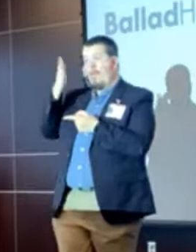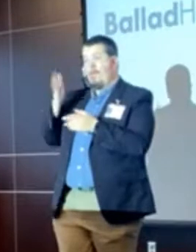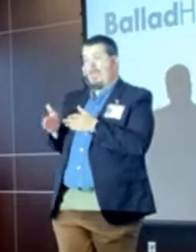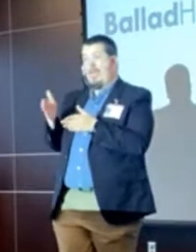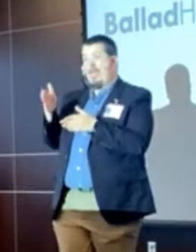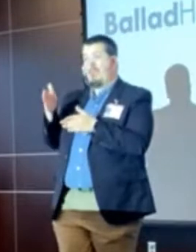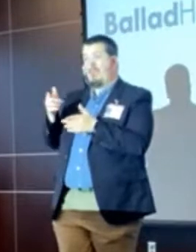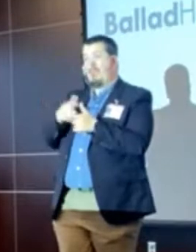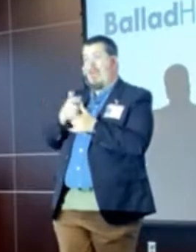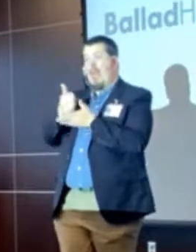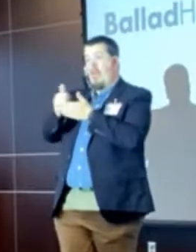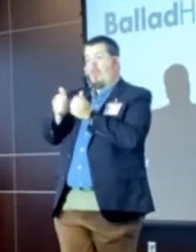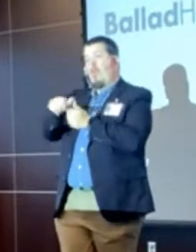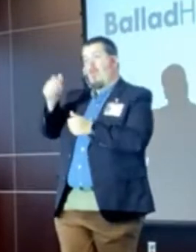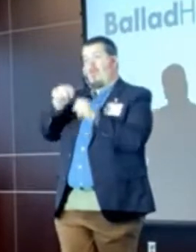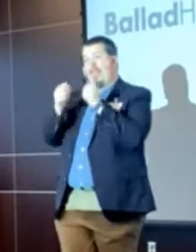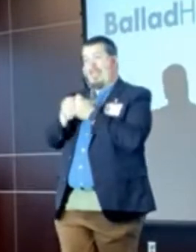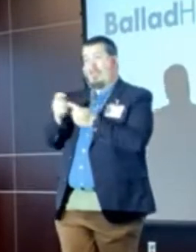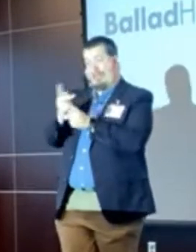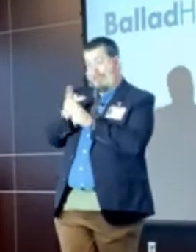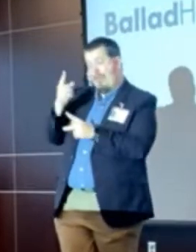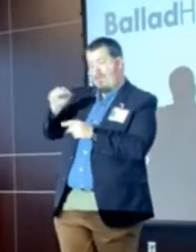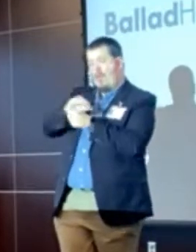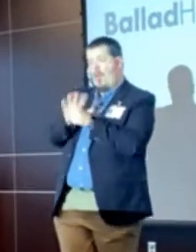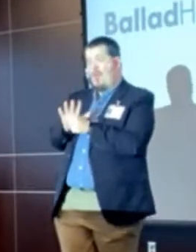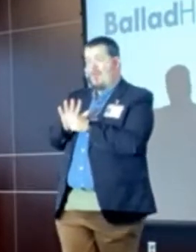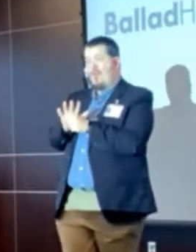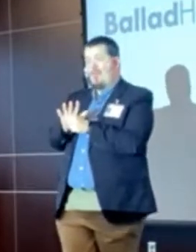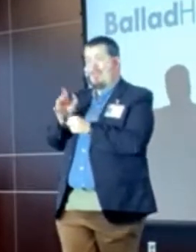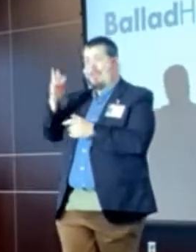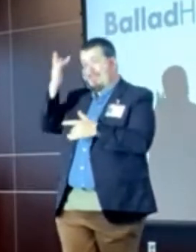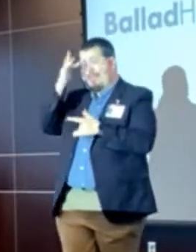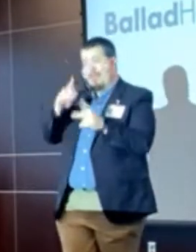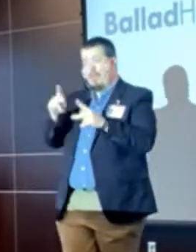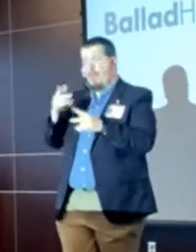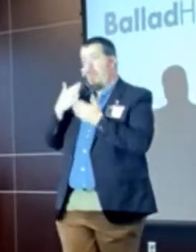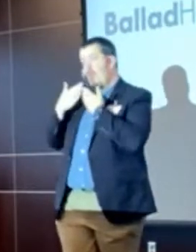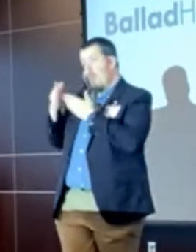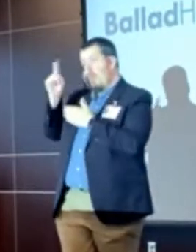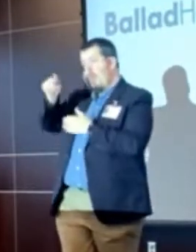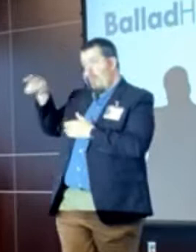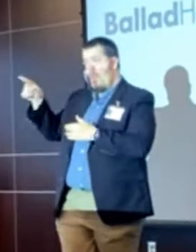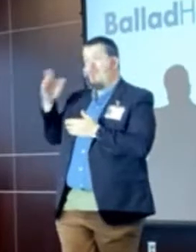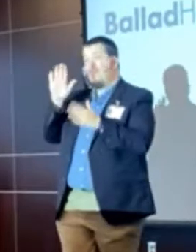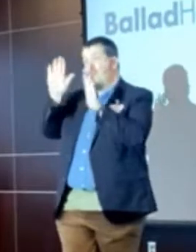helped with our other team members who care for COVID patients. And I just want to say thank you for